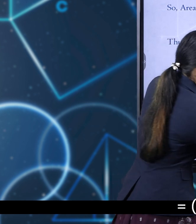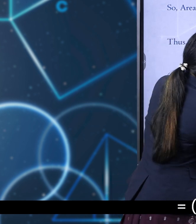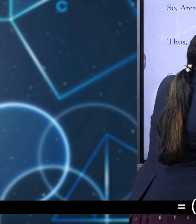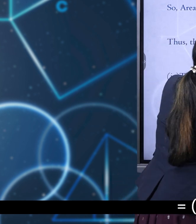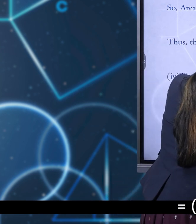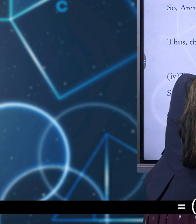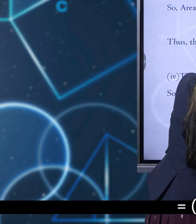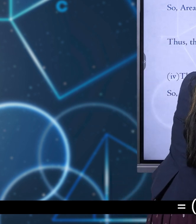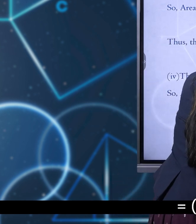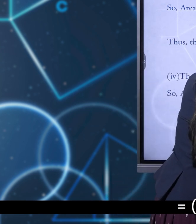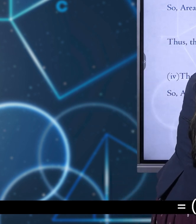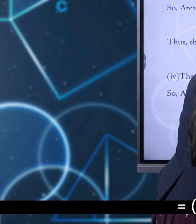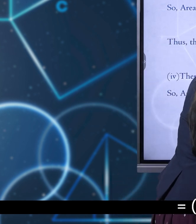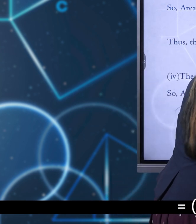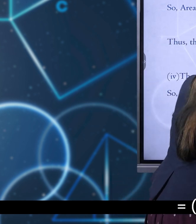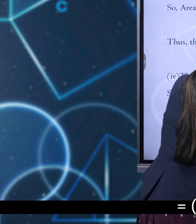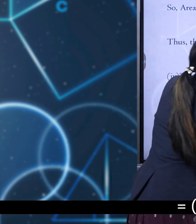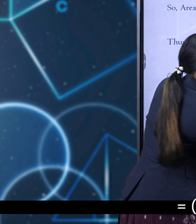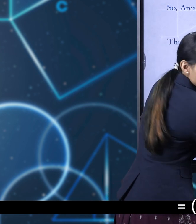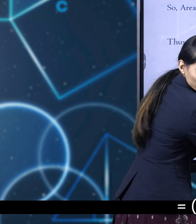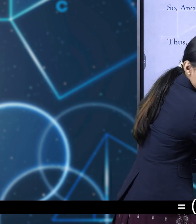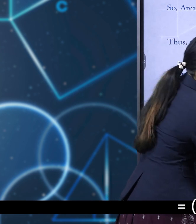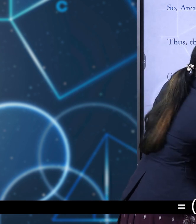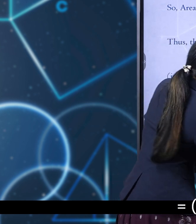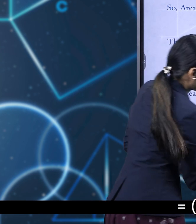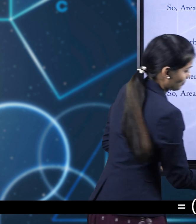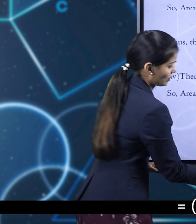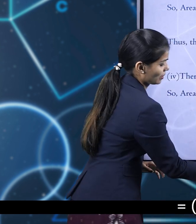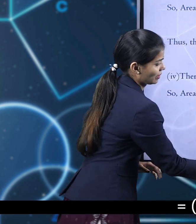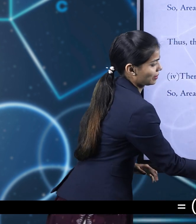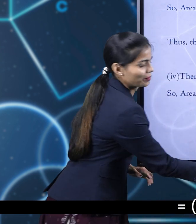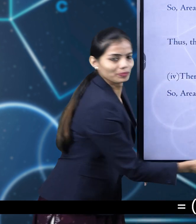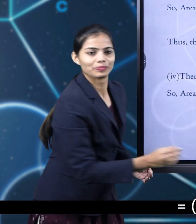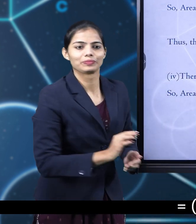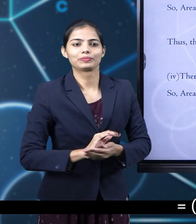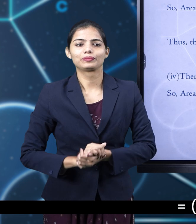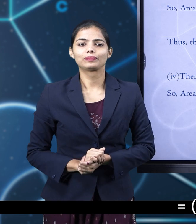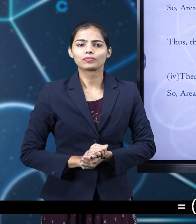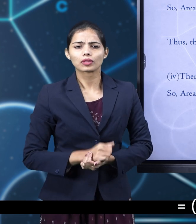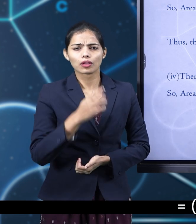Is equal to 4 plus 2 square units is equal to 6 square units.